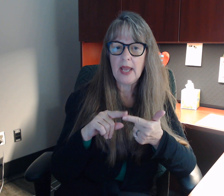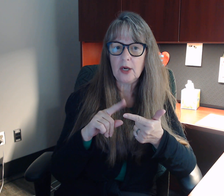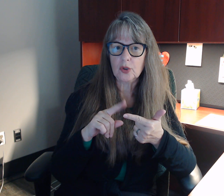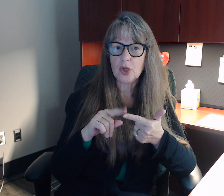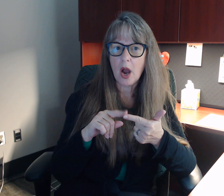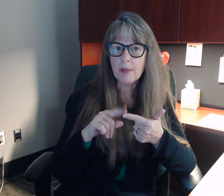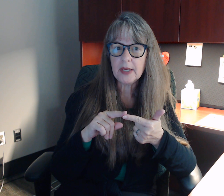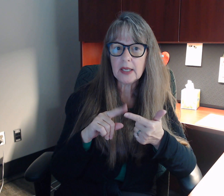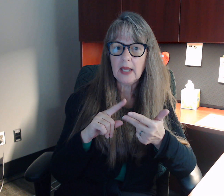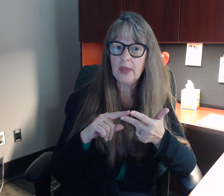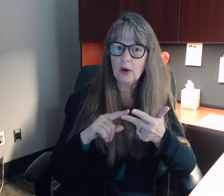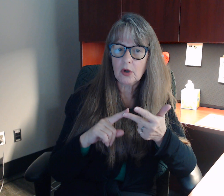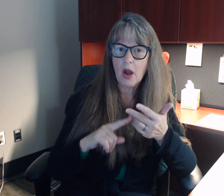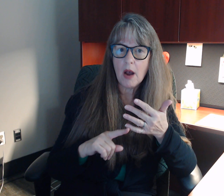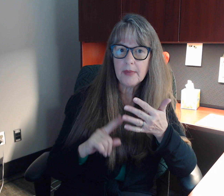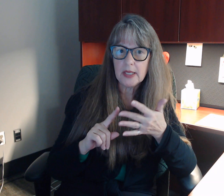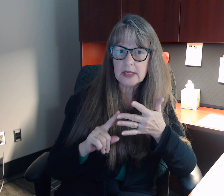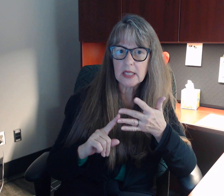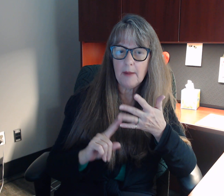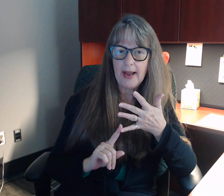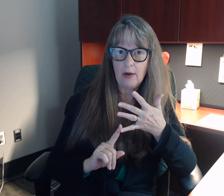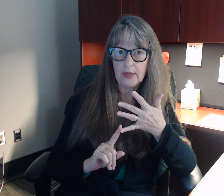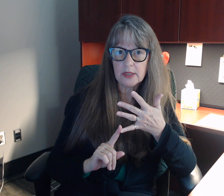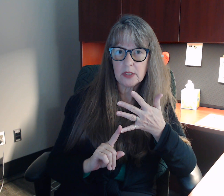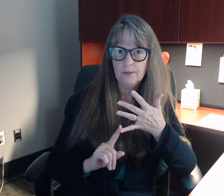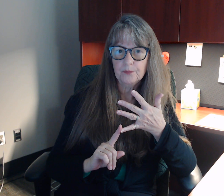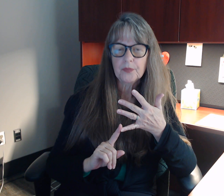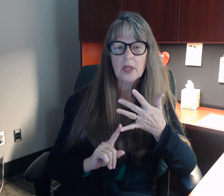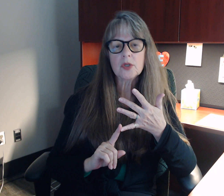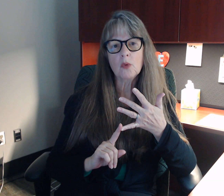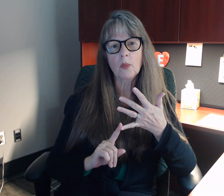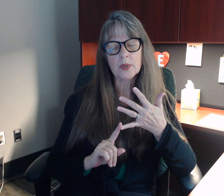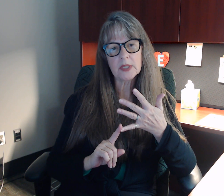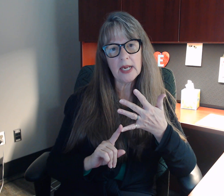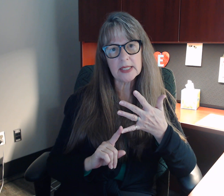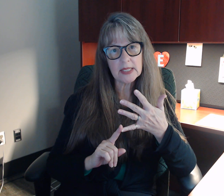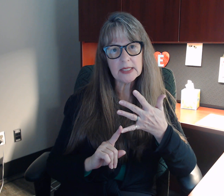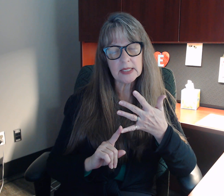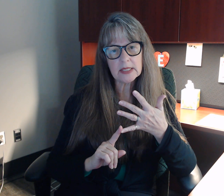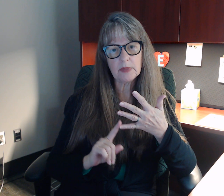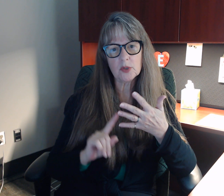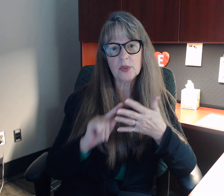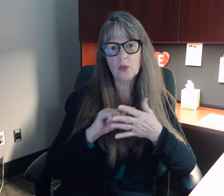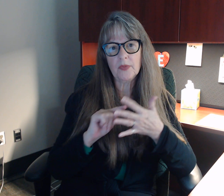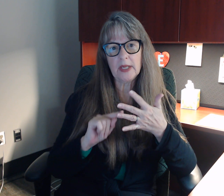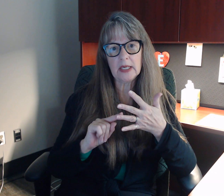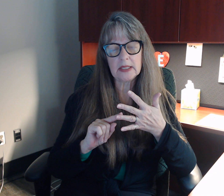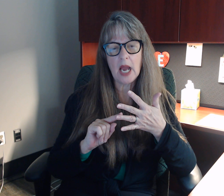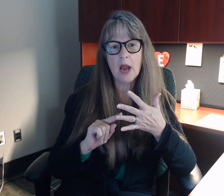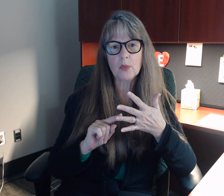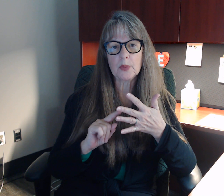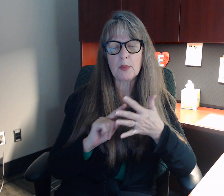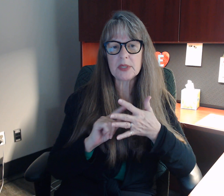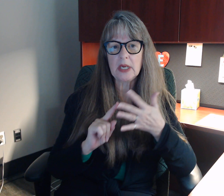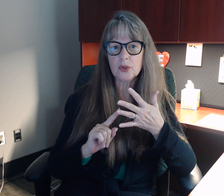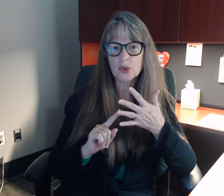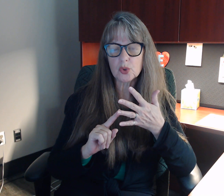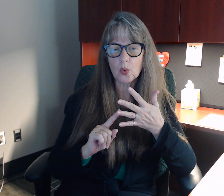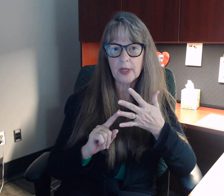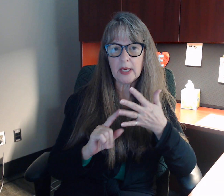our topic, and then our comments about it. So when we're saying a sentence, sometimes we do one thing at a time. When we're telling a story,